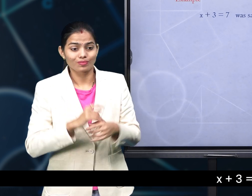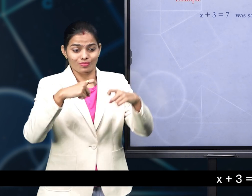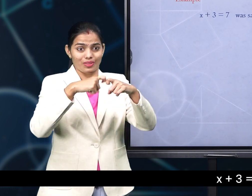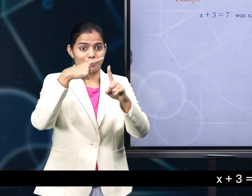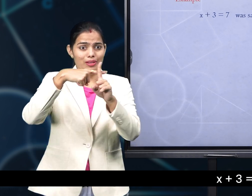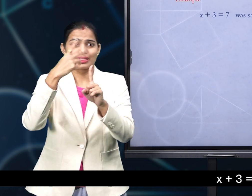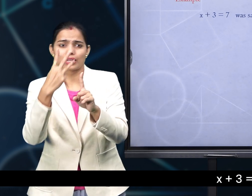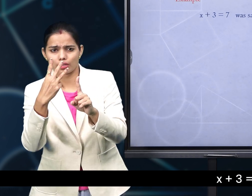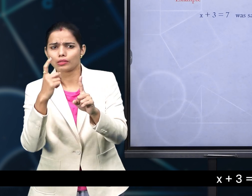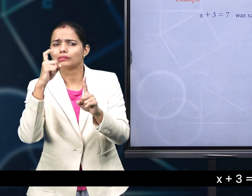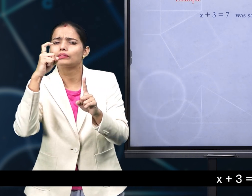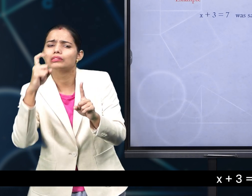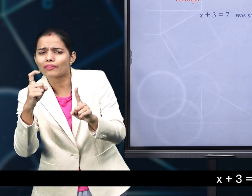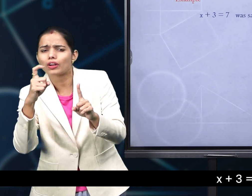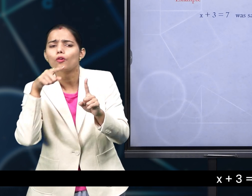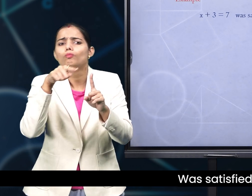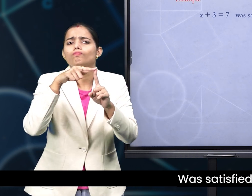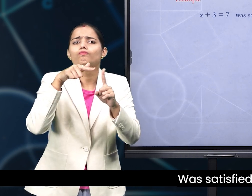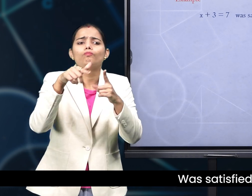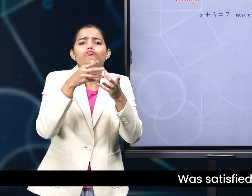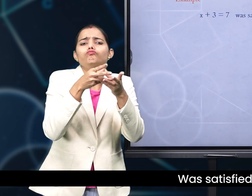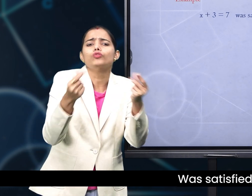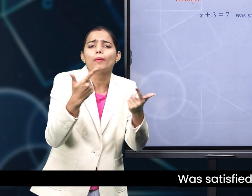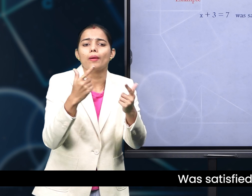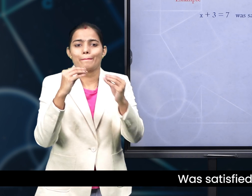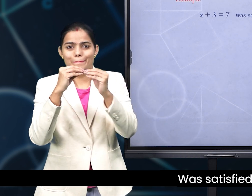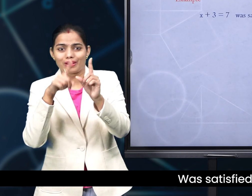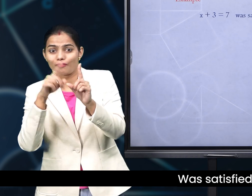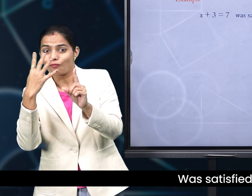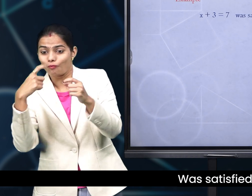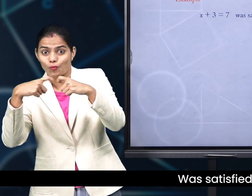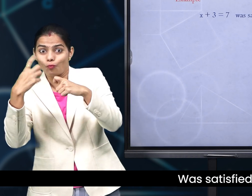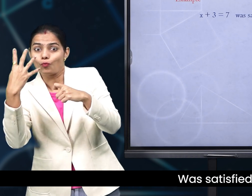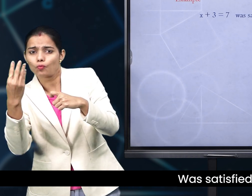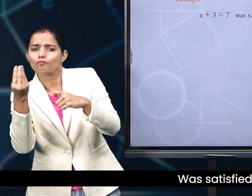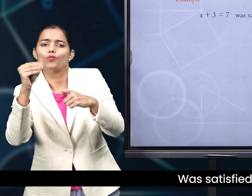X plus 3 is equal to 7 was satisfied by x is equal to 4.